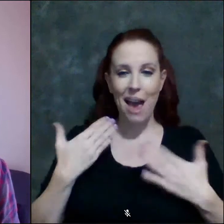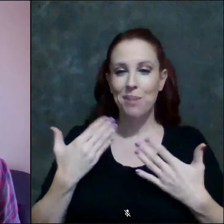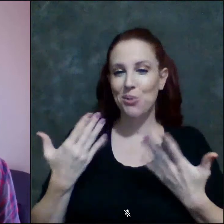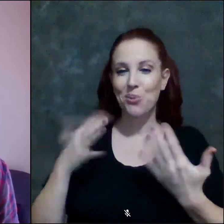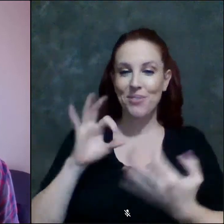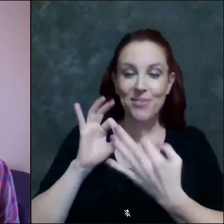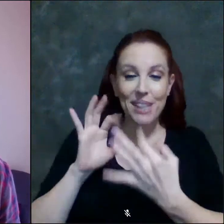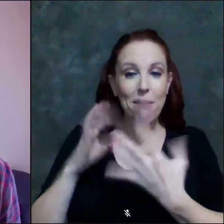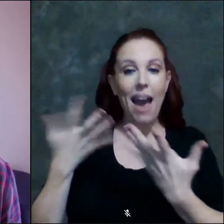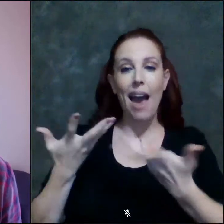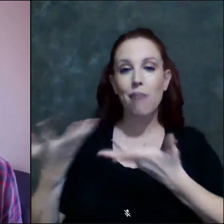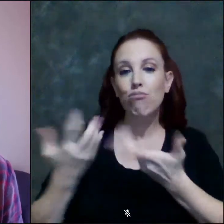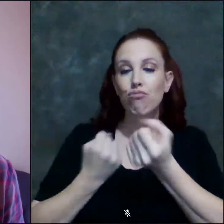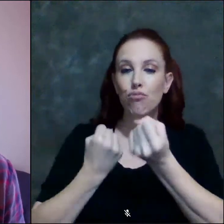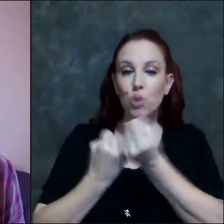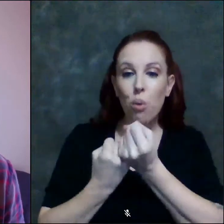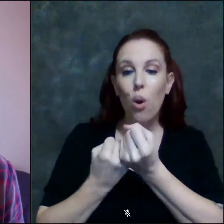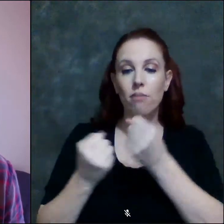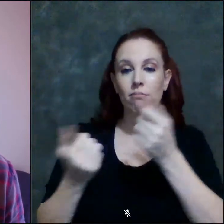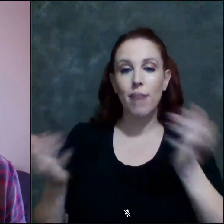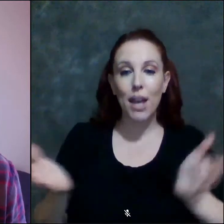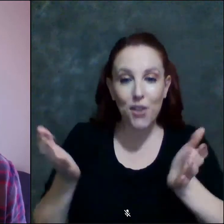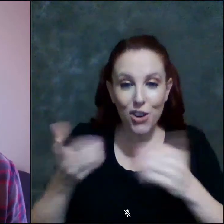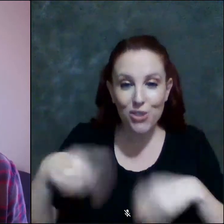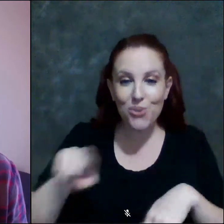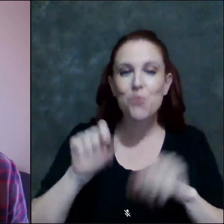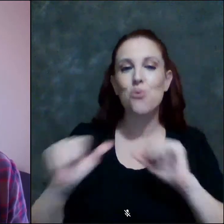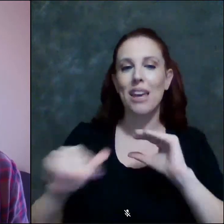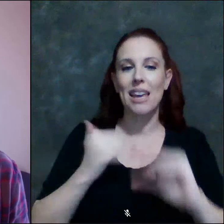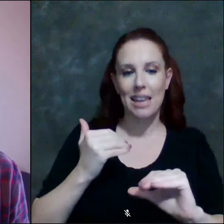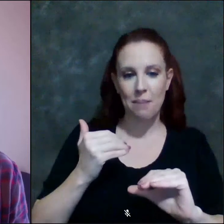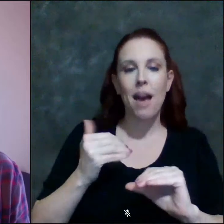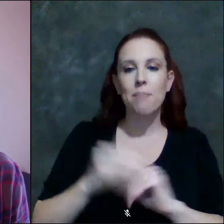feedback and support and encouragement. You can email me at